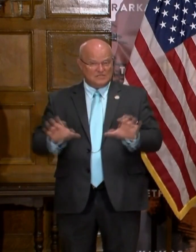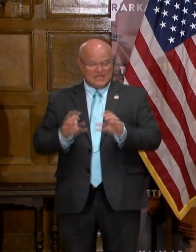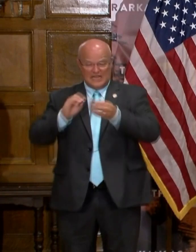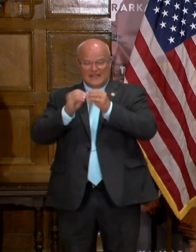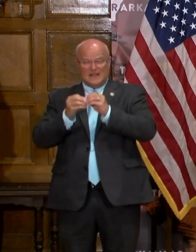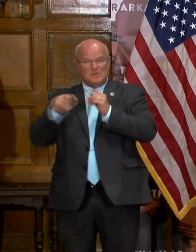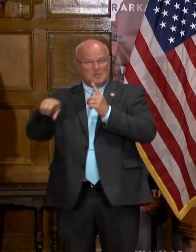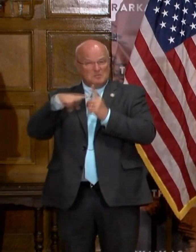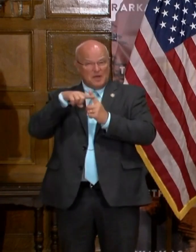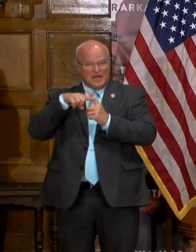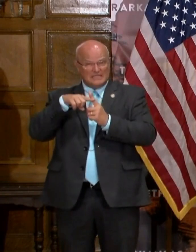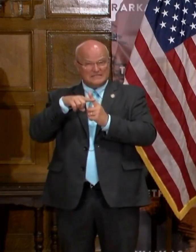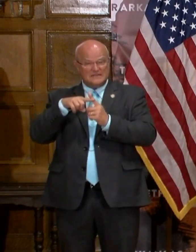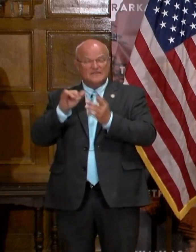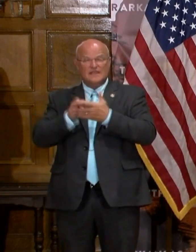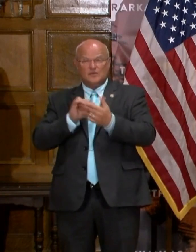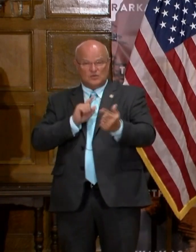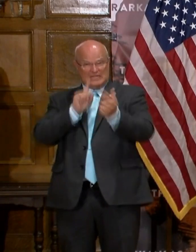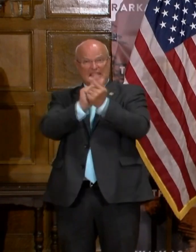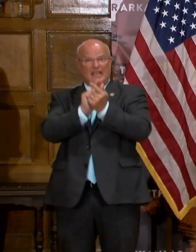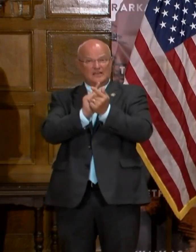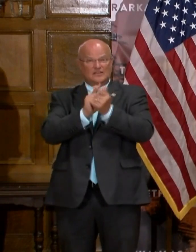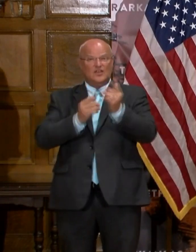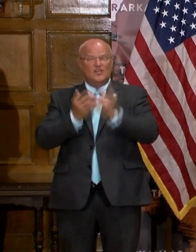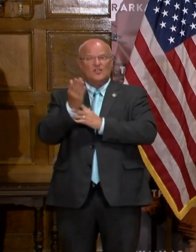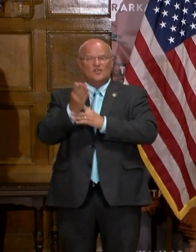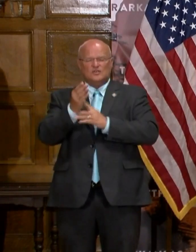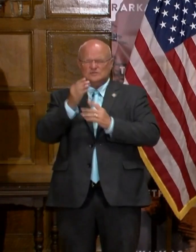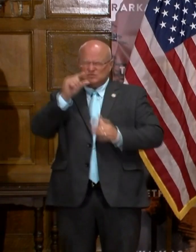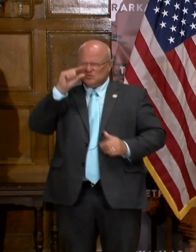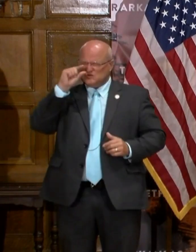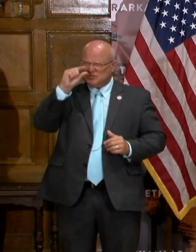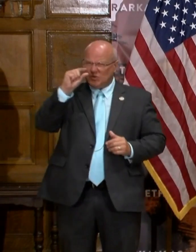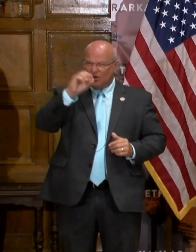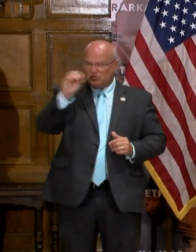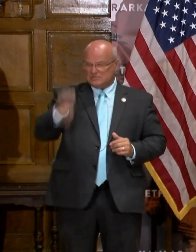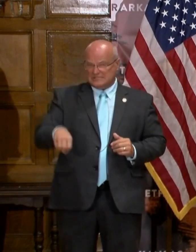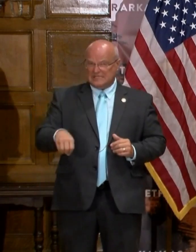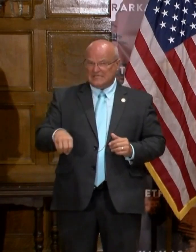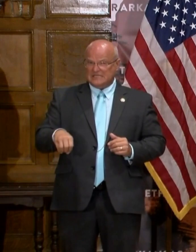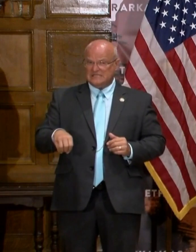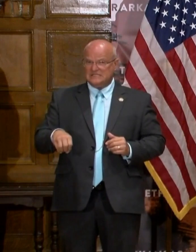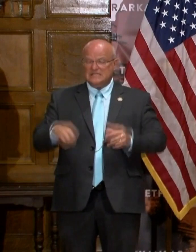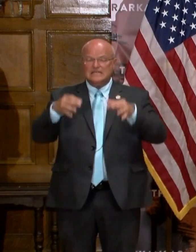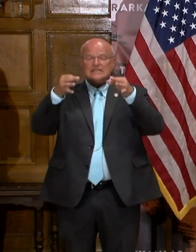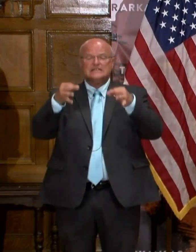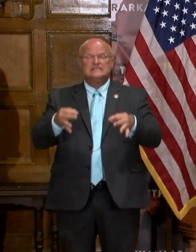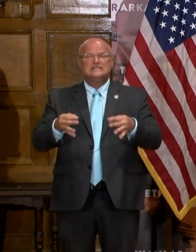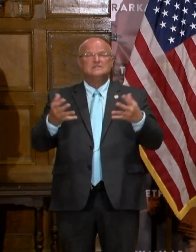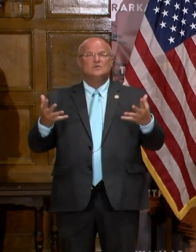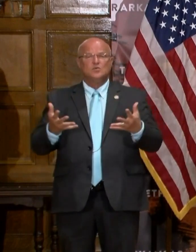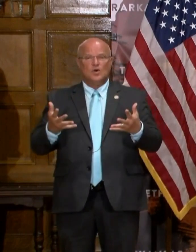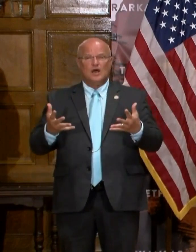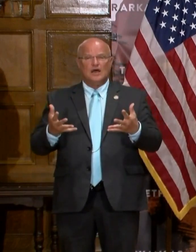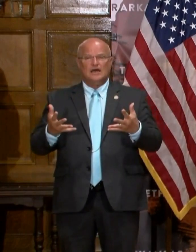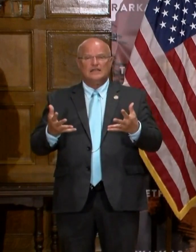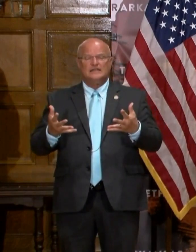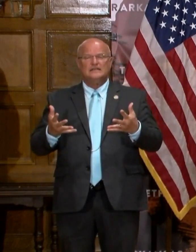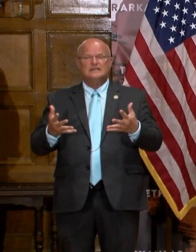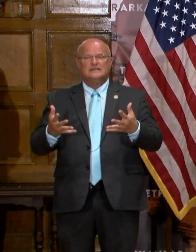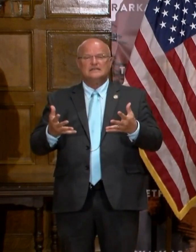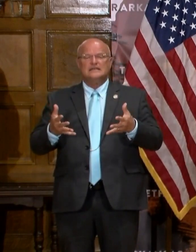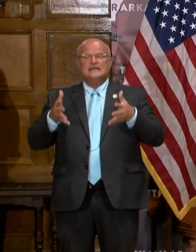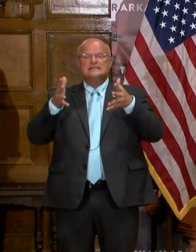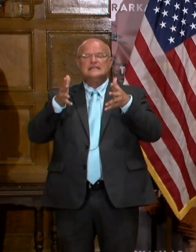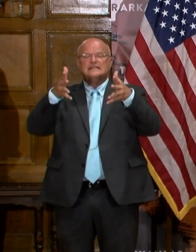and the number of positives that were encountered, which was a very small percentage, a decision was made to leave that